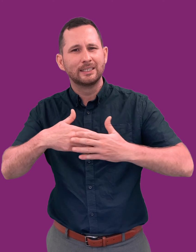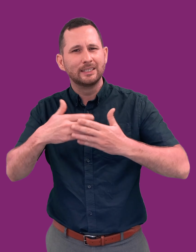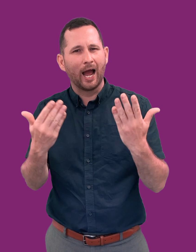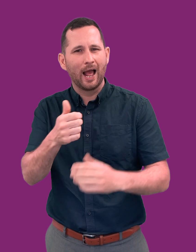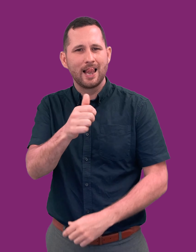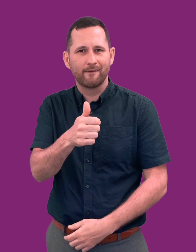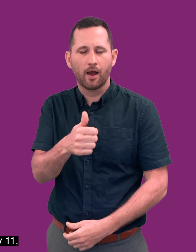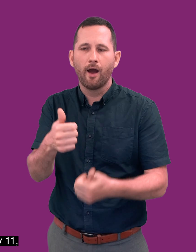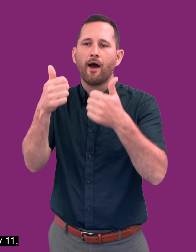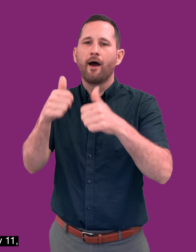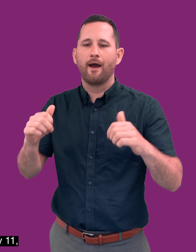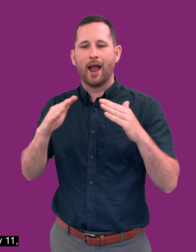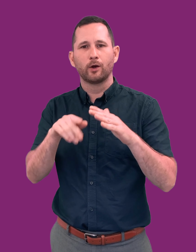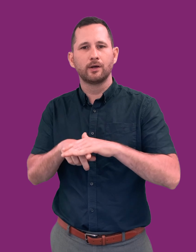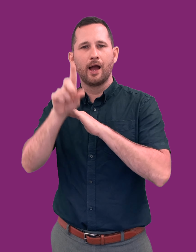Day 11.